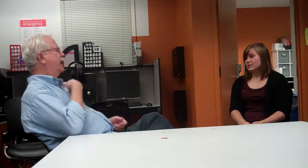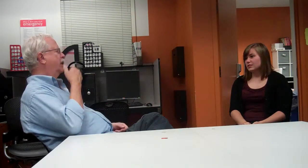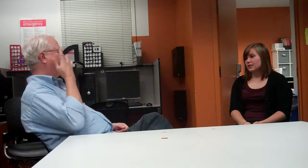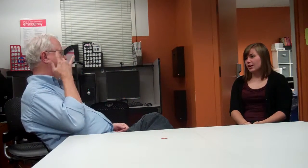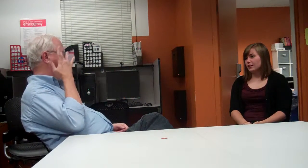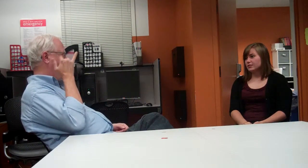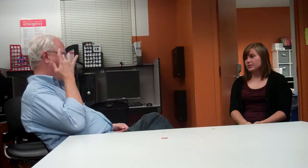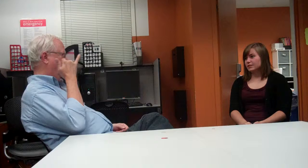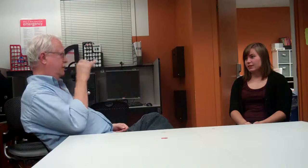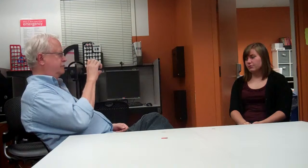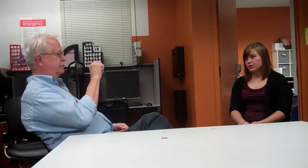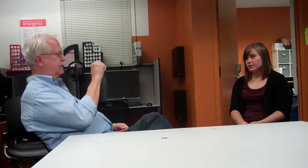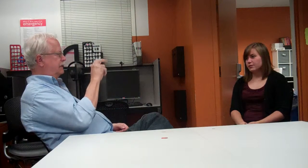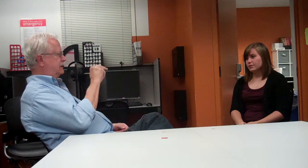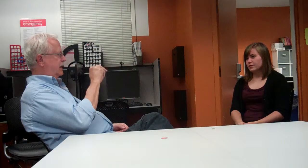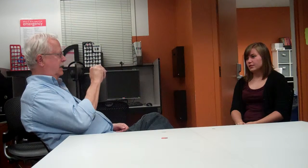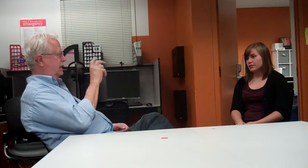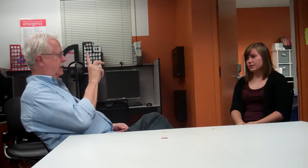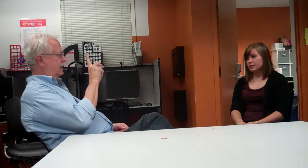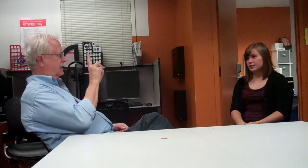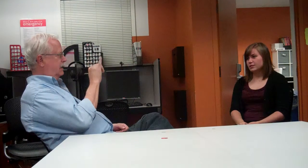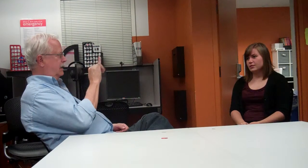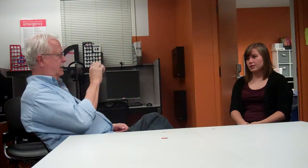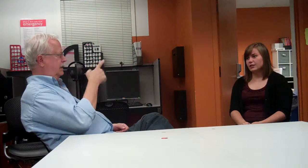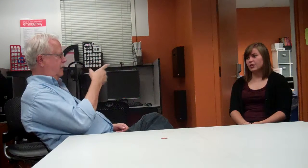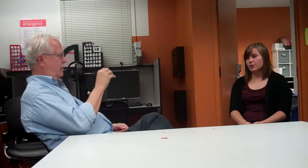Yeah, I also live in California, in San Diego,